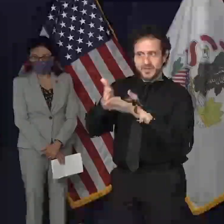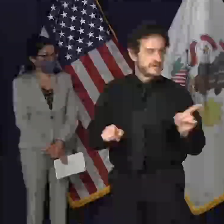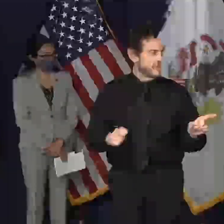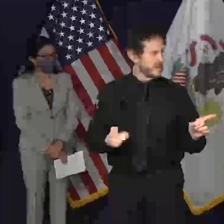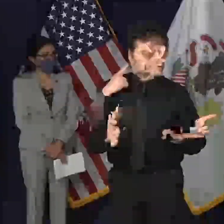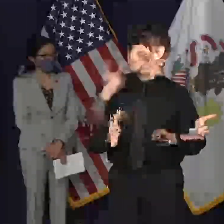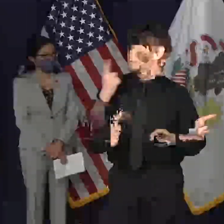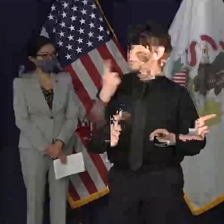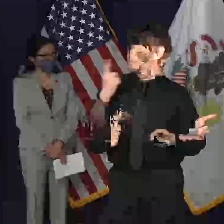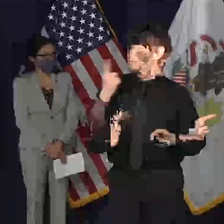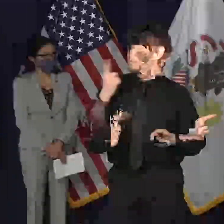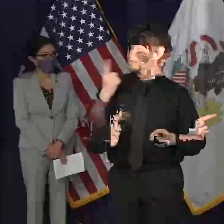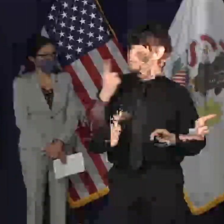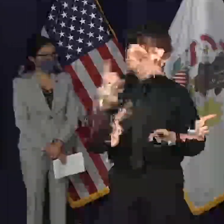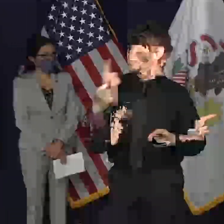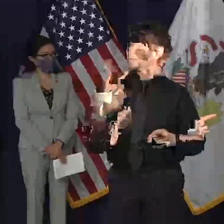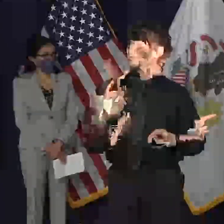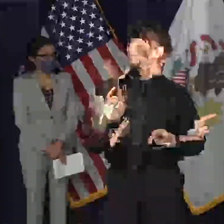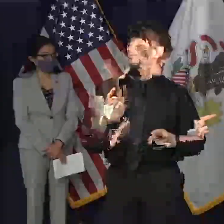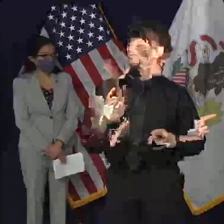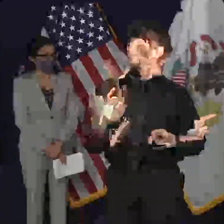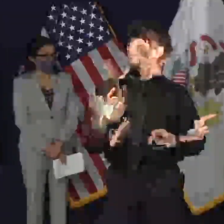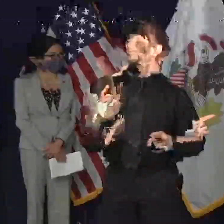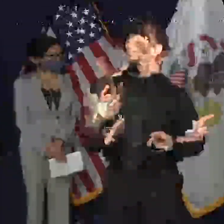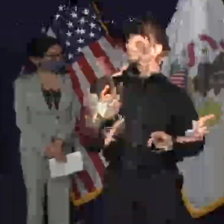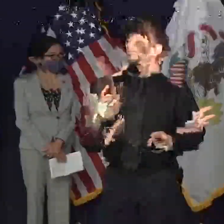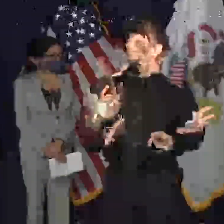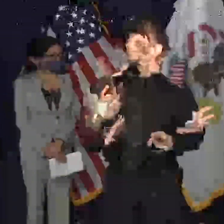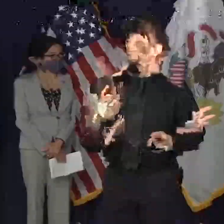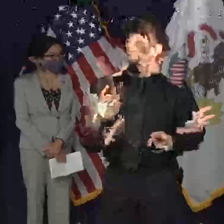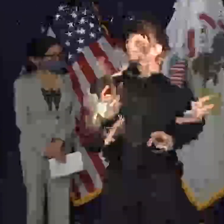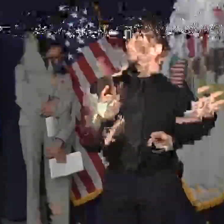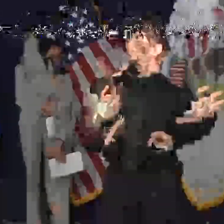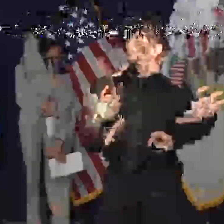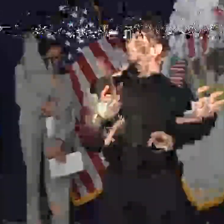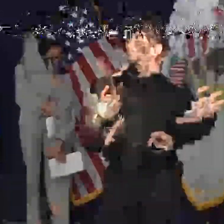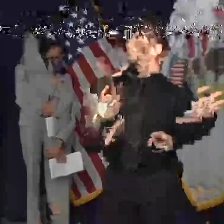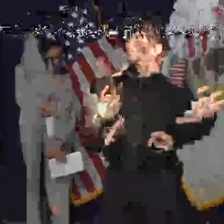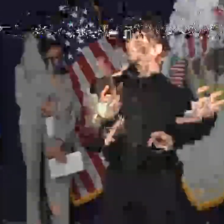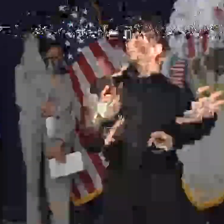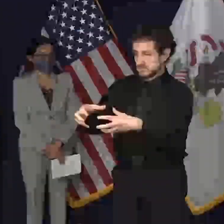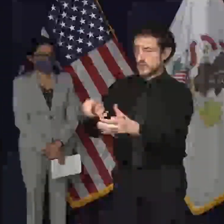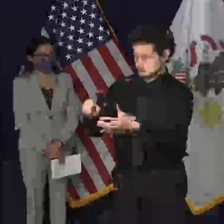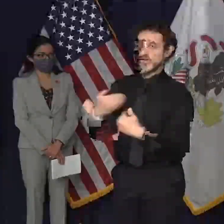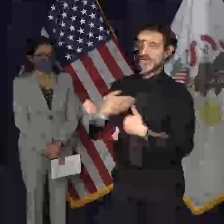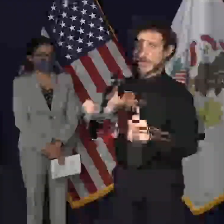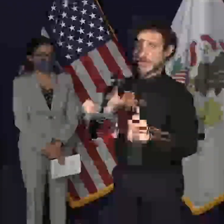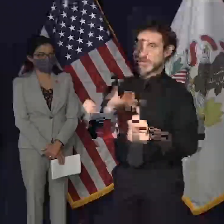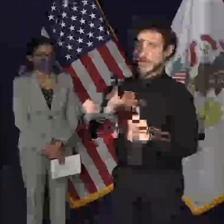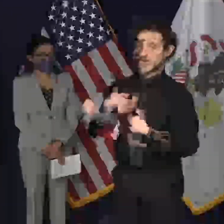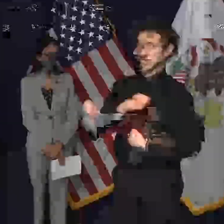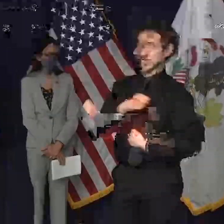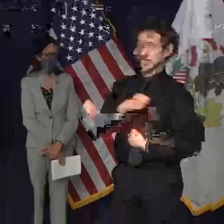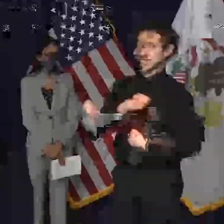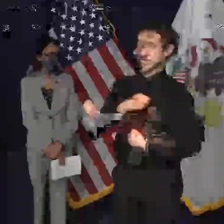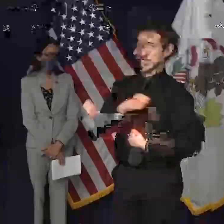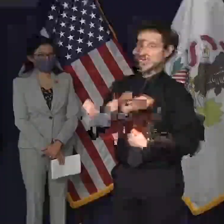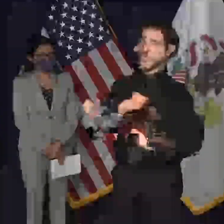question before, but I want to point out that there are staff people who go in and out of these facilities all the time. And so